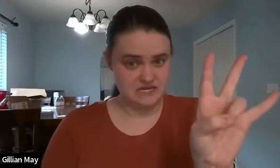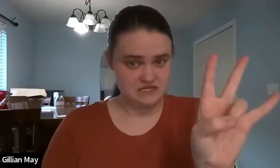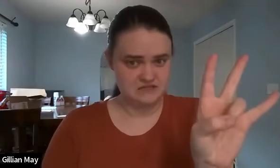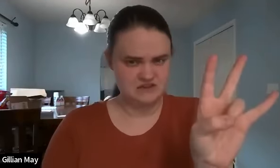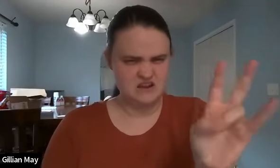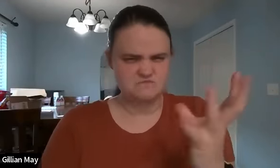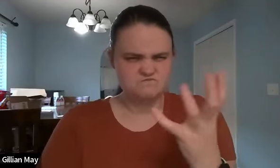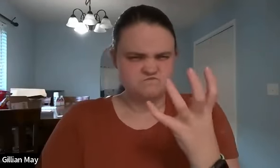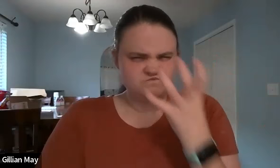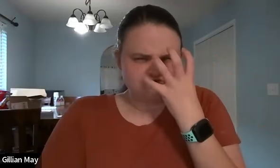27.